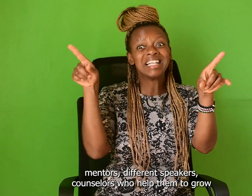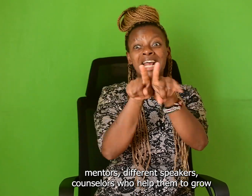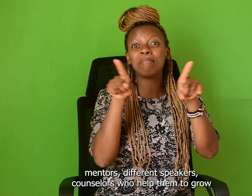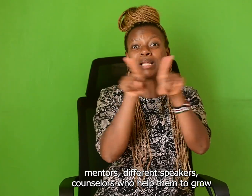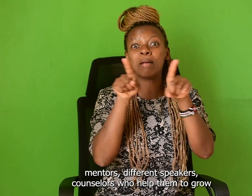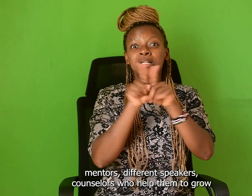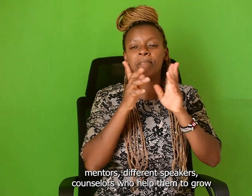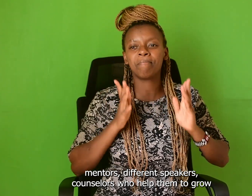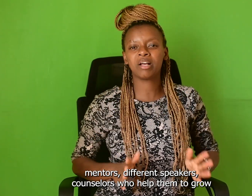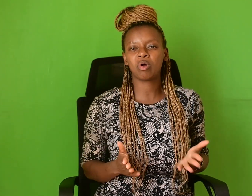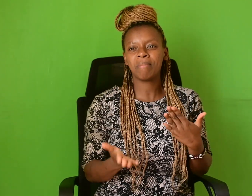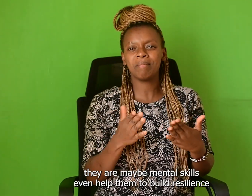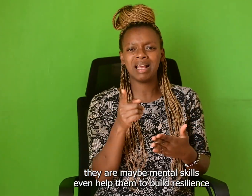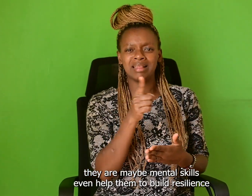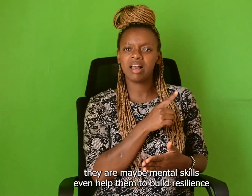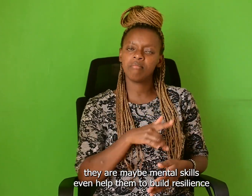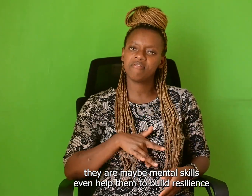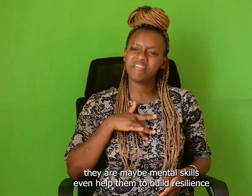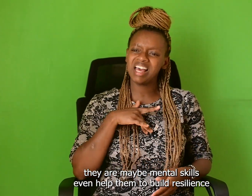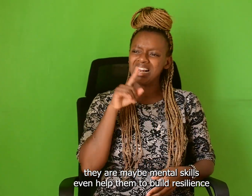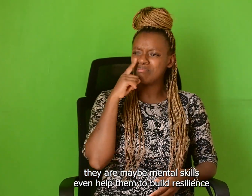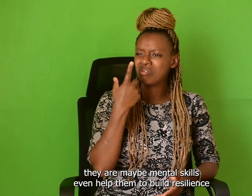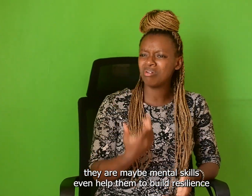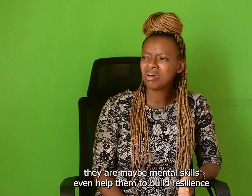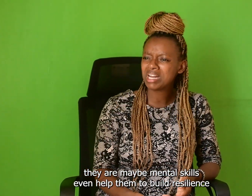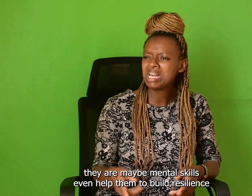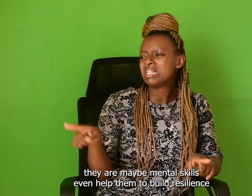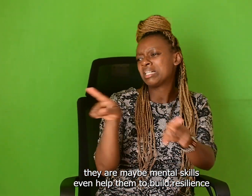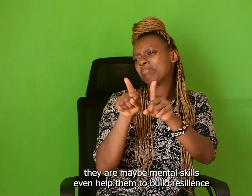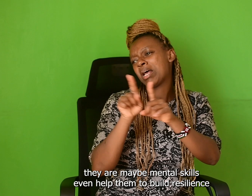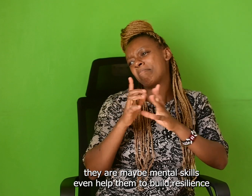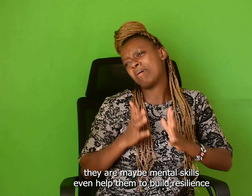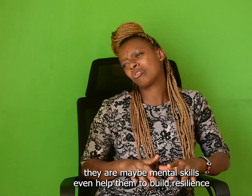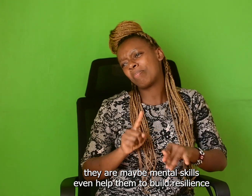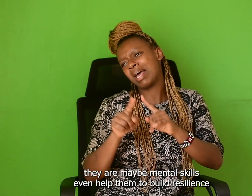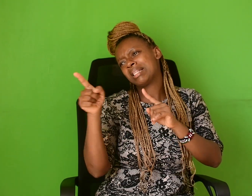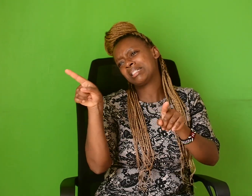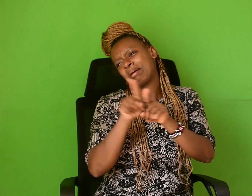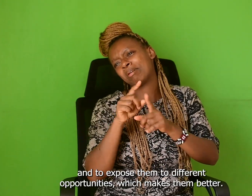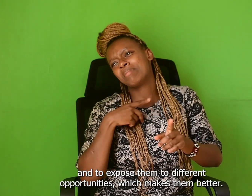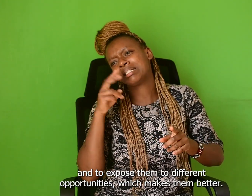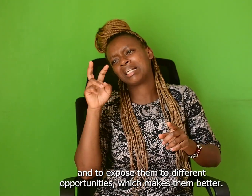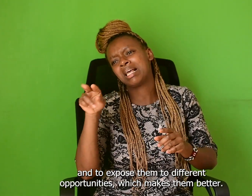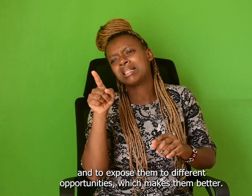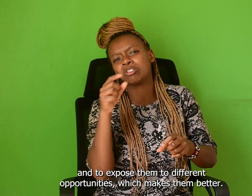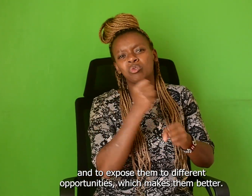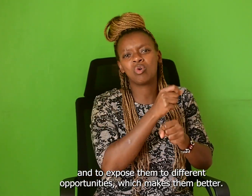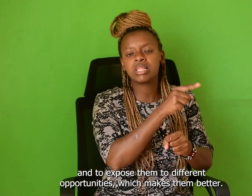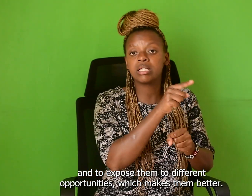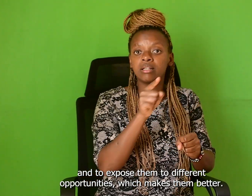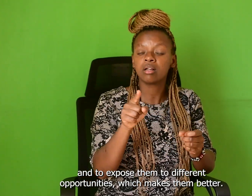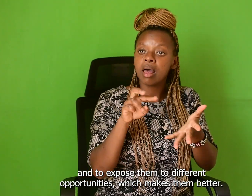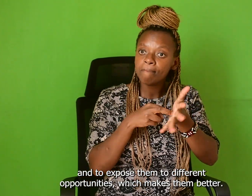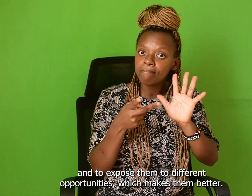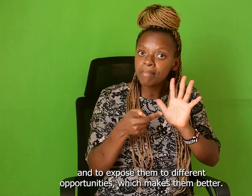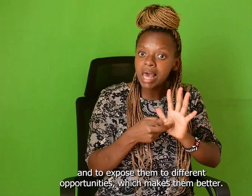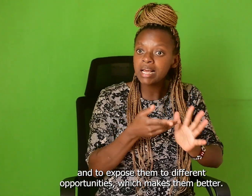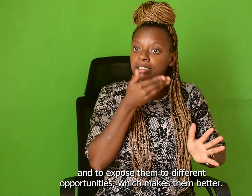help them to grow their maybe mental skills, who even help them to build resilience and to expose them to